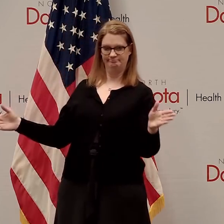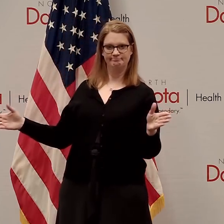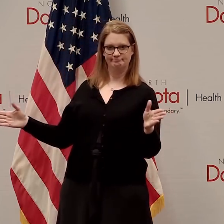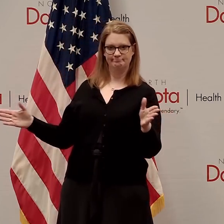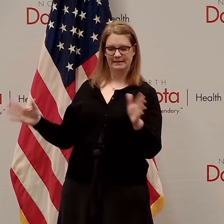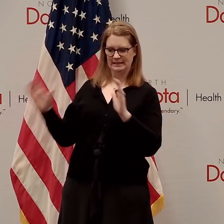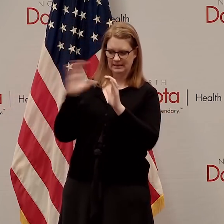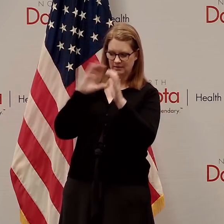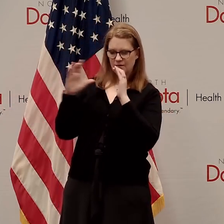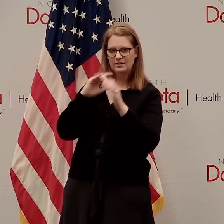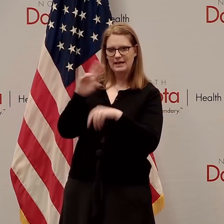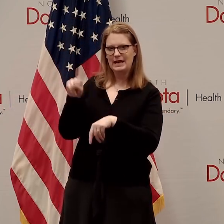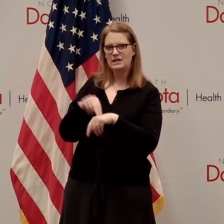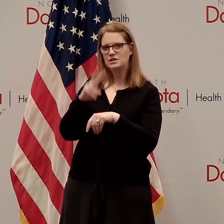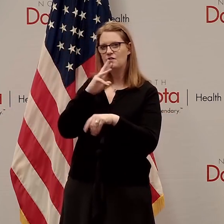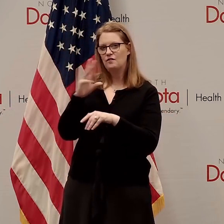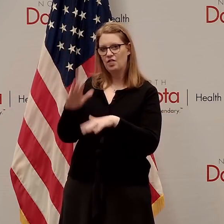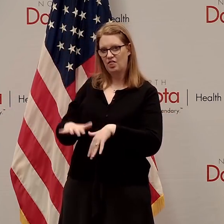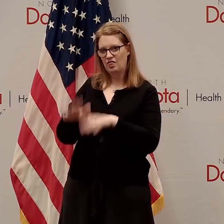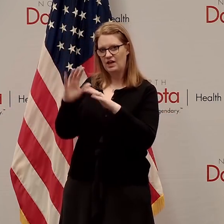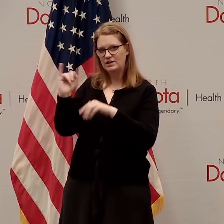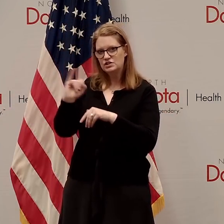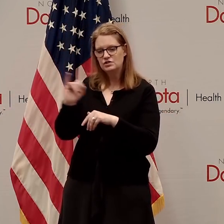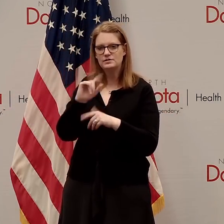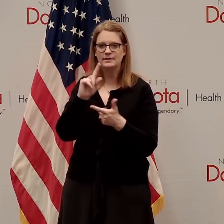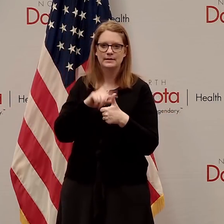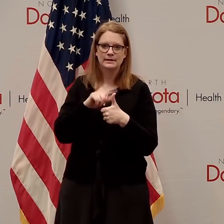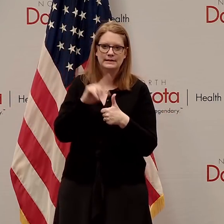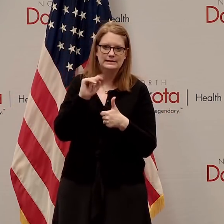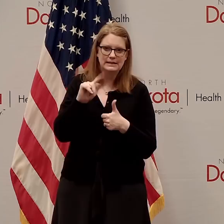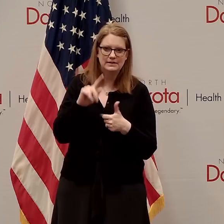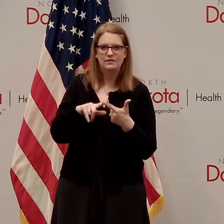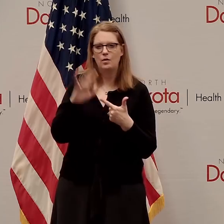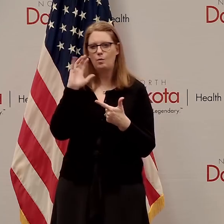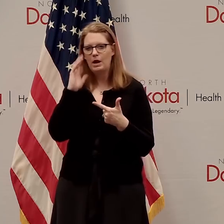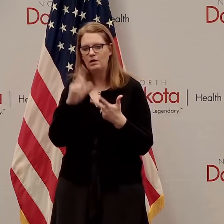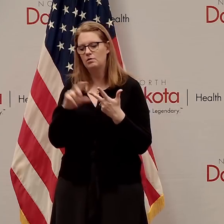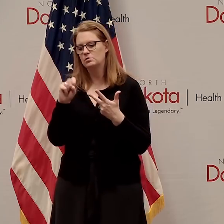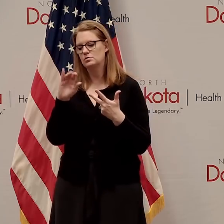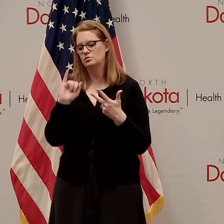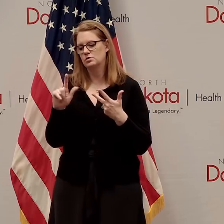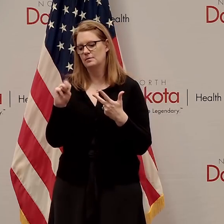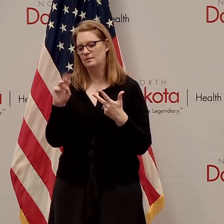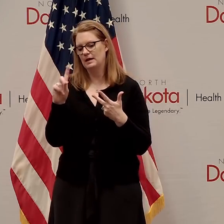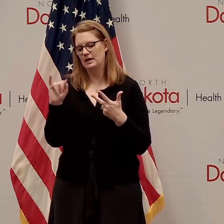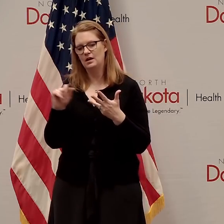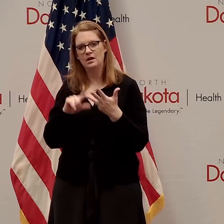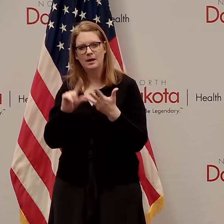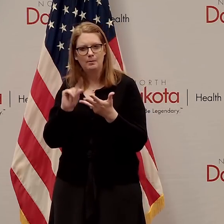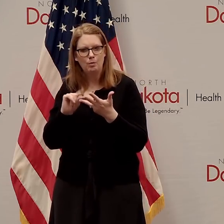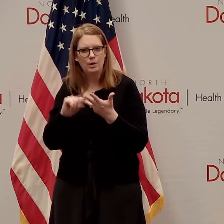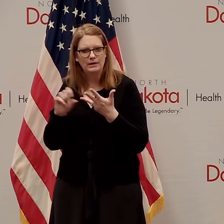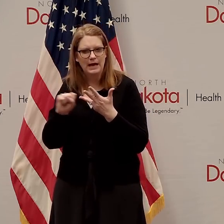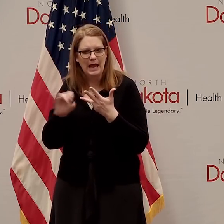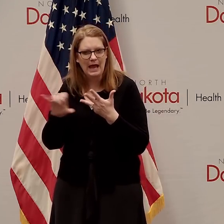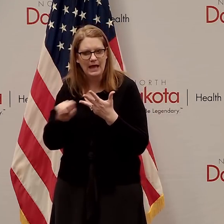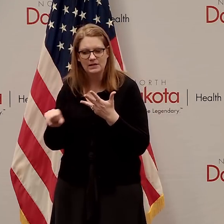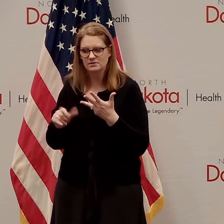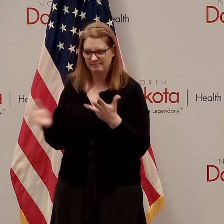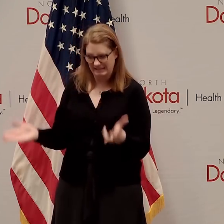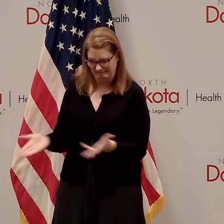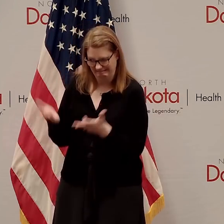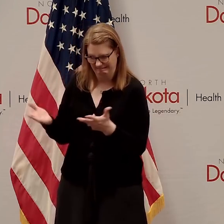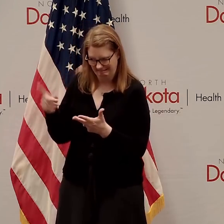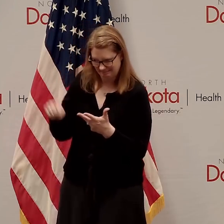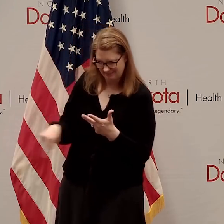National Flood Insurance Program. It consisted of television, radio, social media, and print communications that promoted the purchase of